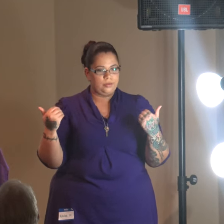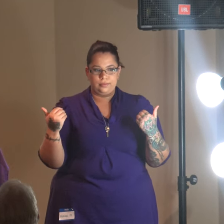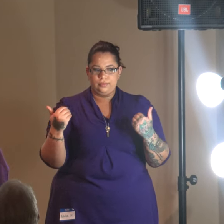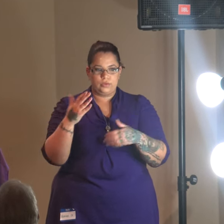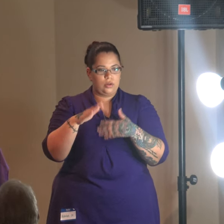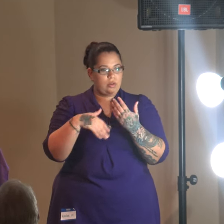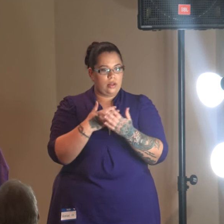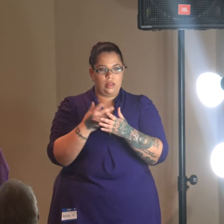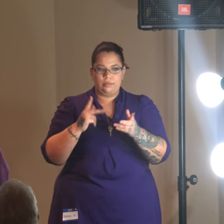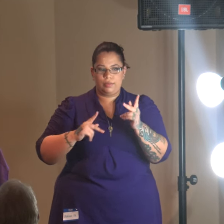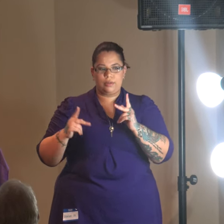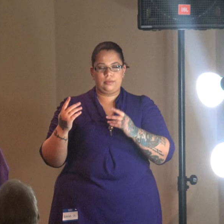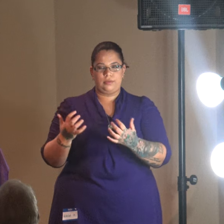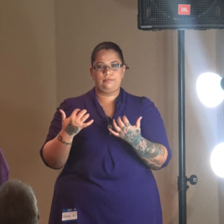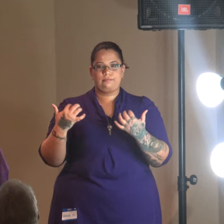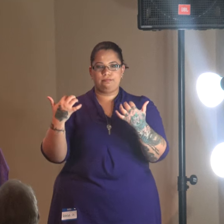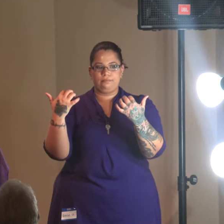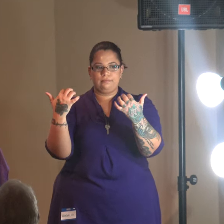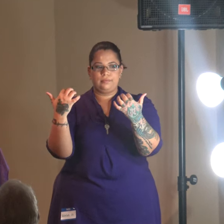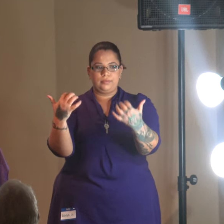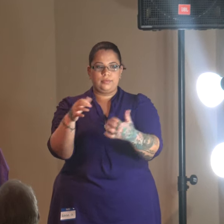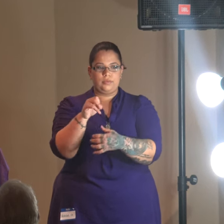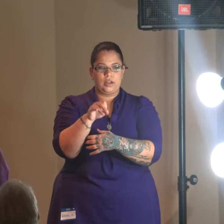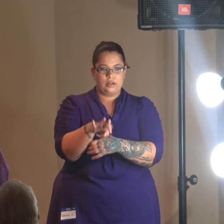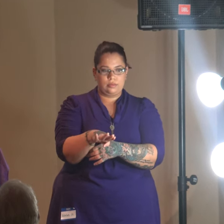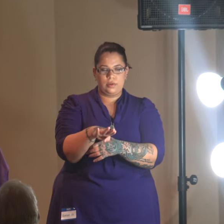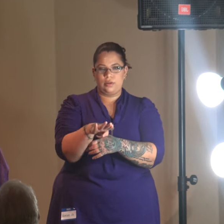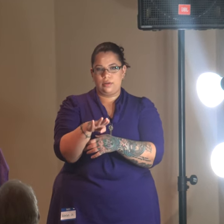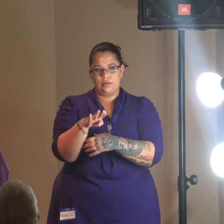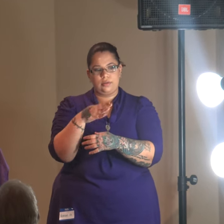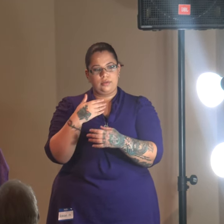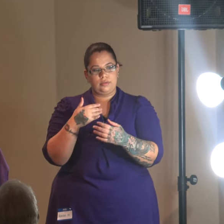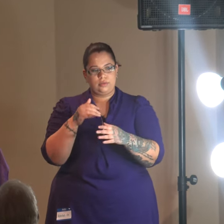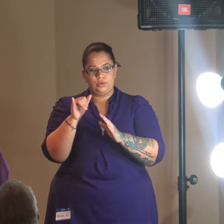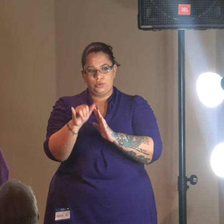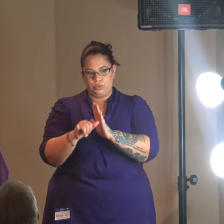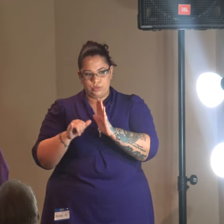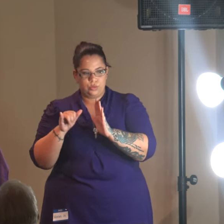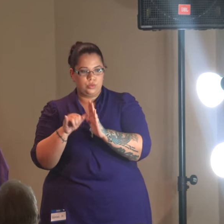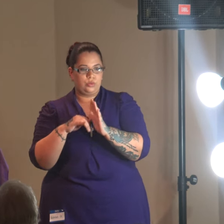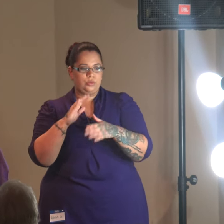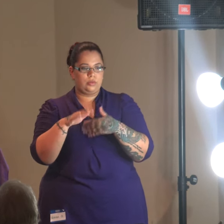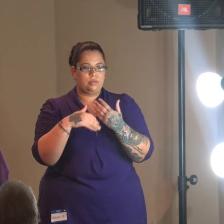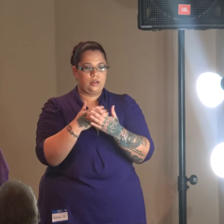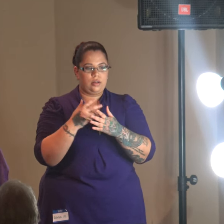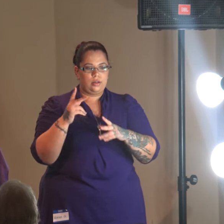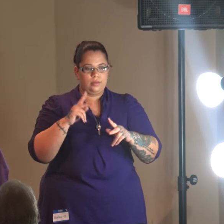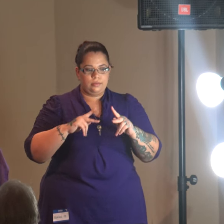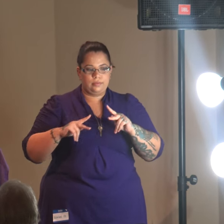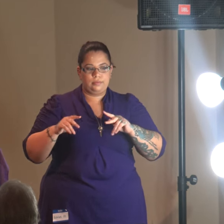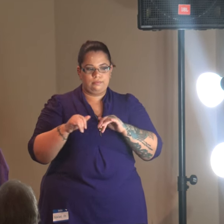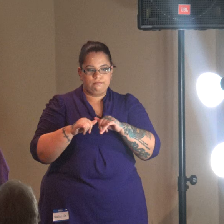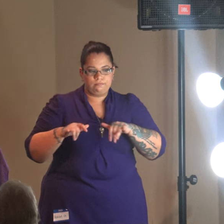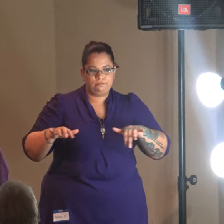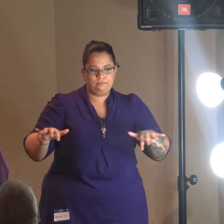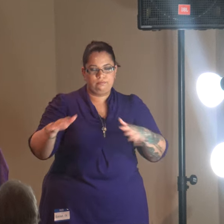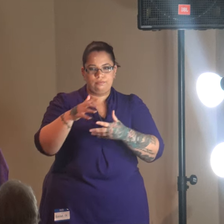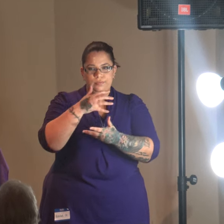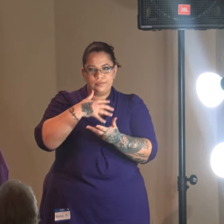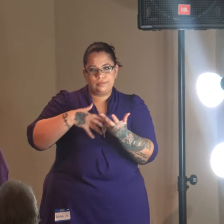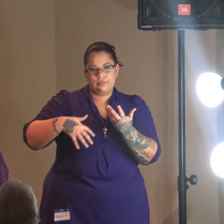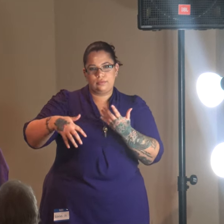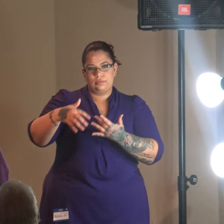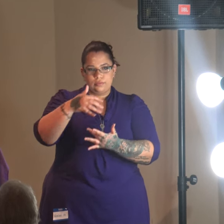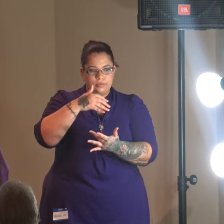we go, there is the oneness, full power presence of God upon its own self, and how good it is to know that each one here takes this